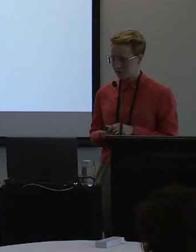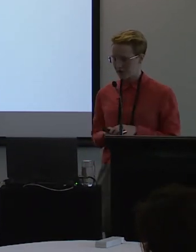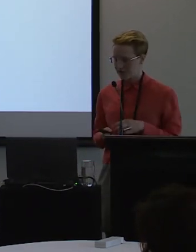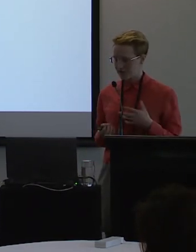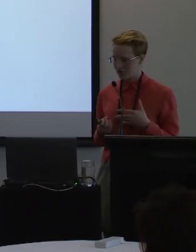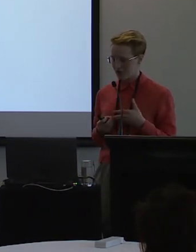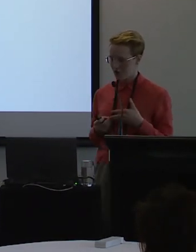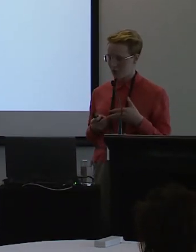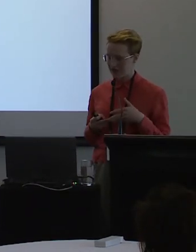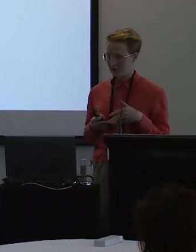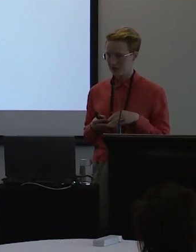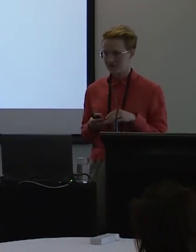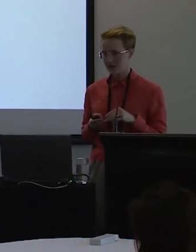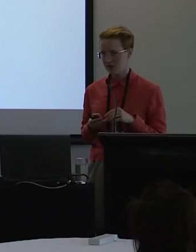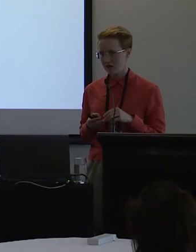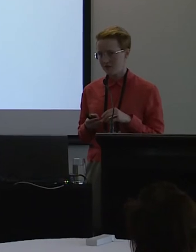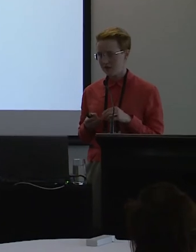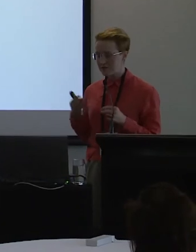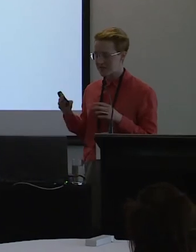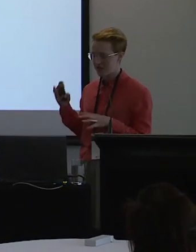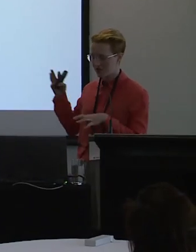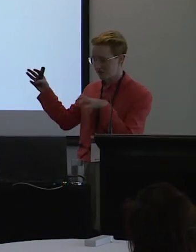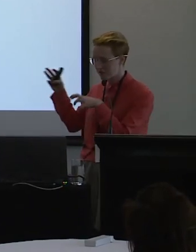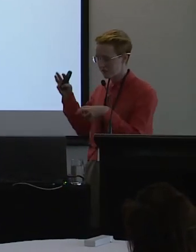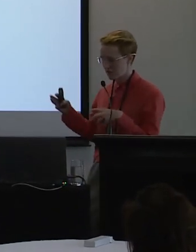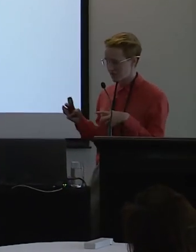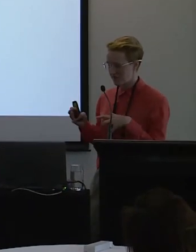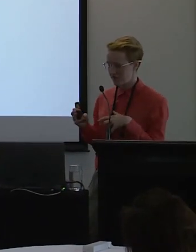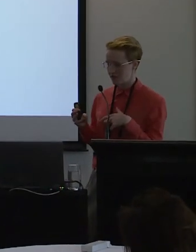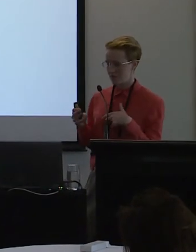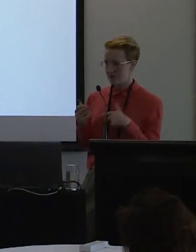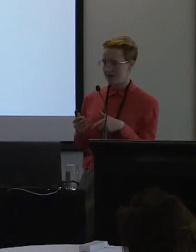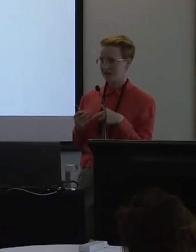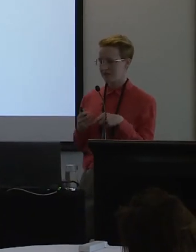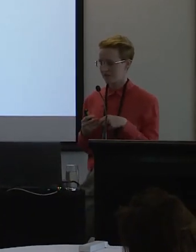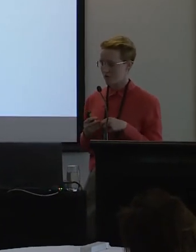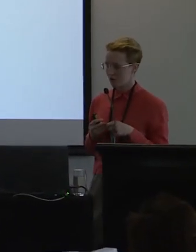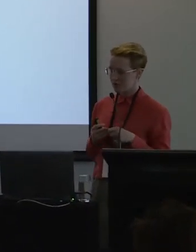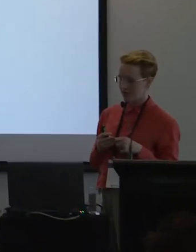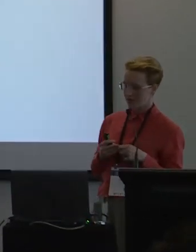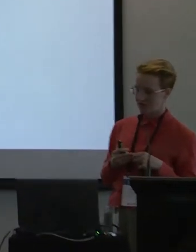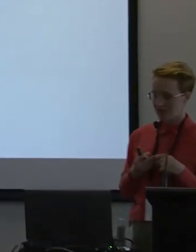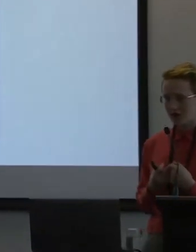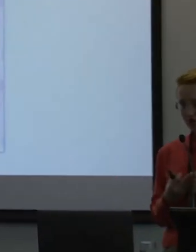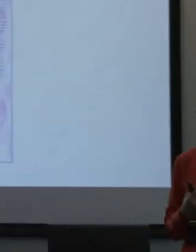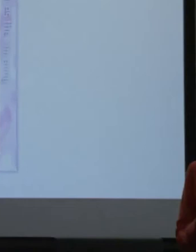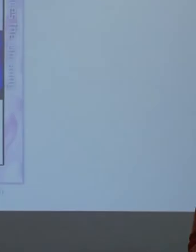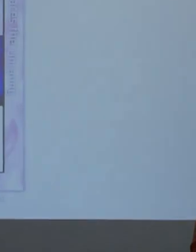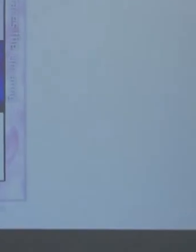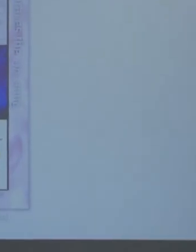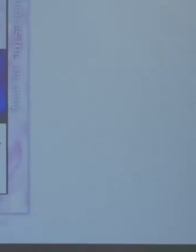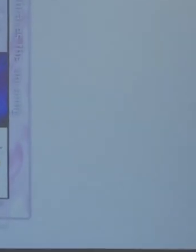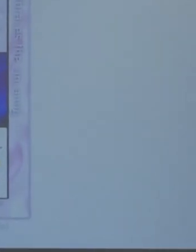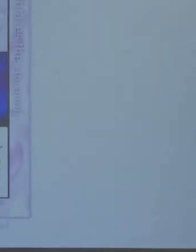but also because they show on one level this fragmentation of different futures and the dramatically different roles technology could